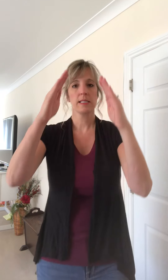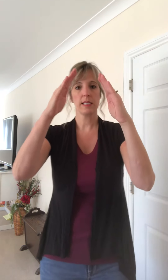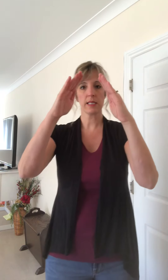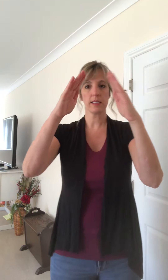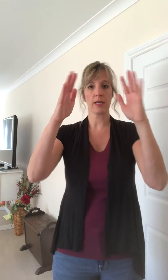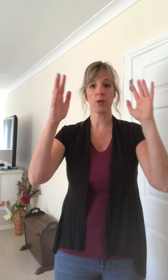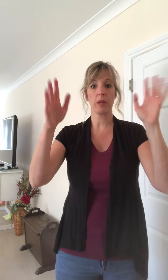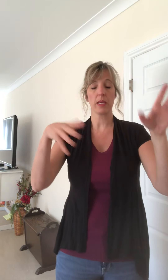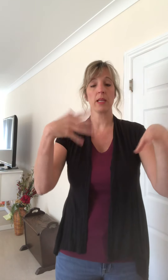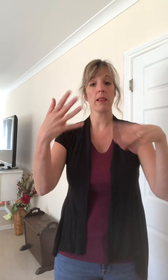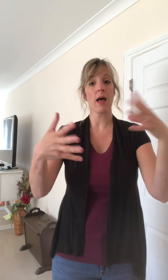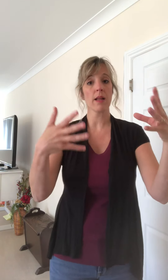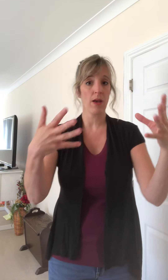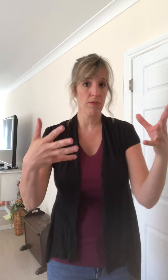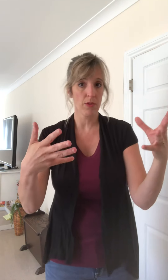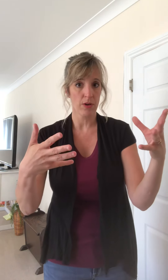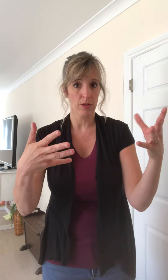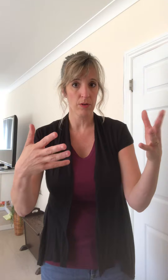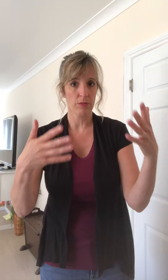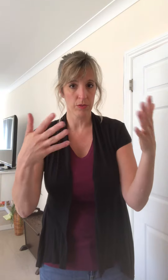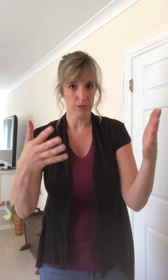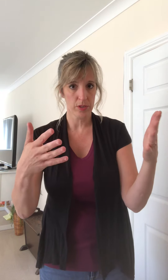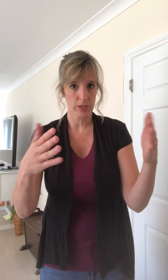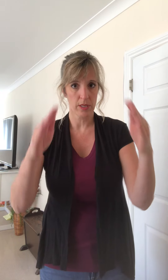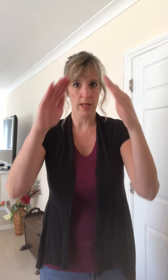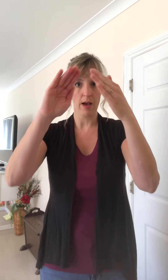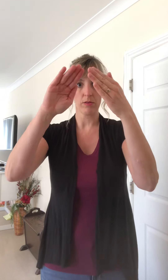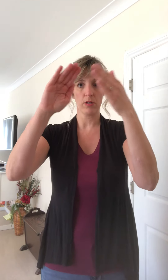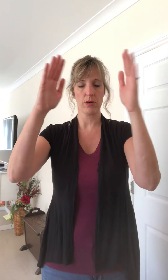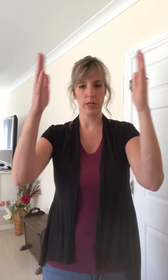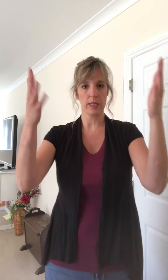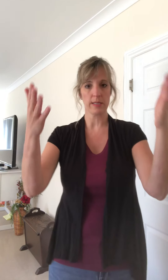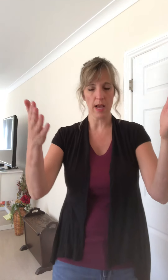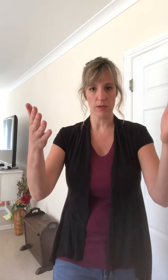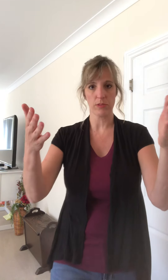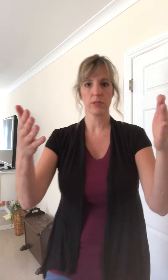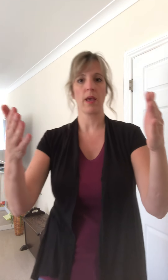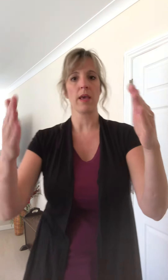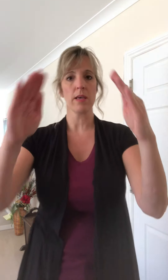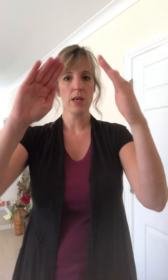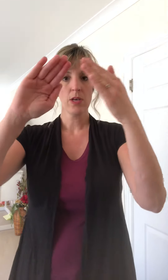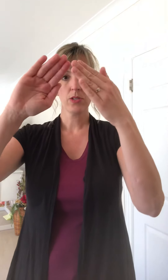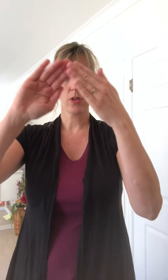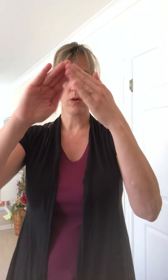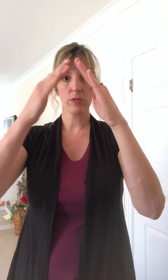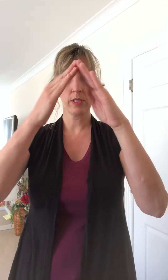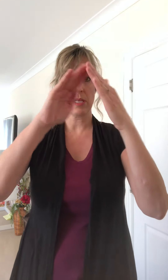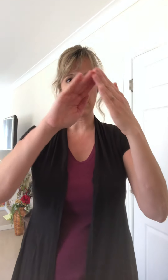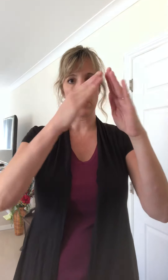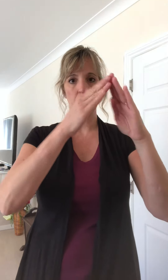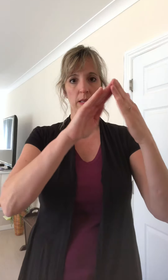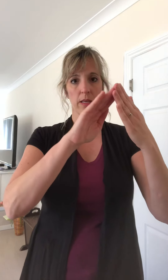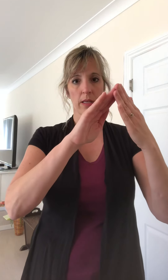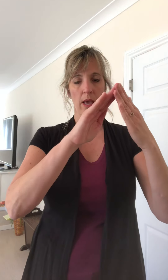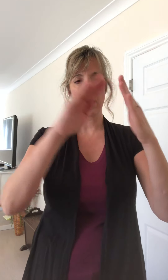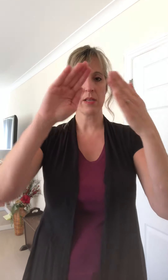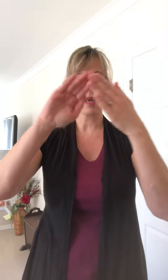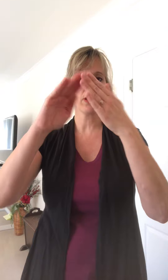City is like you're making a lot of the roofs in the house or in the town, okay? So city, okay? And I usually